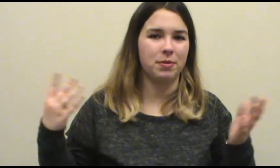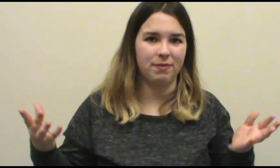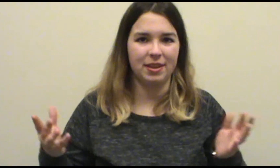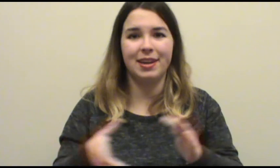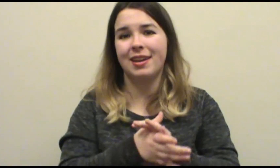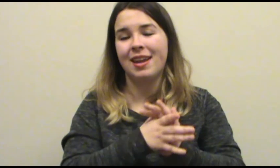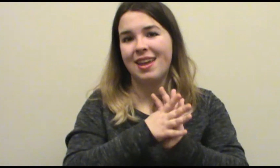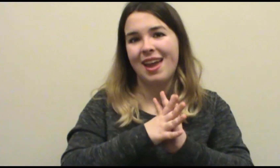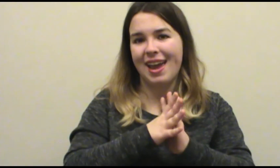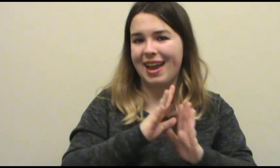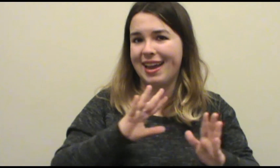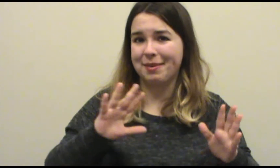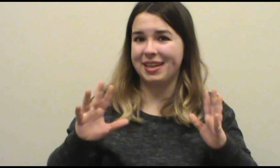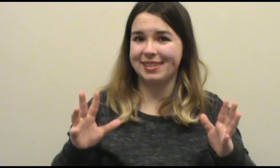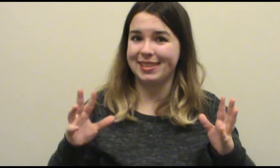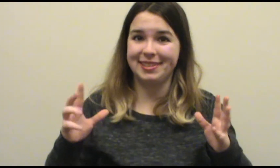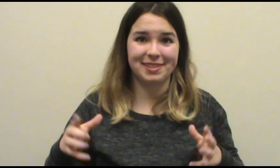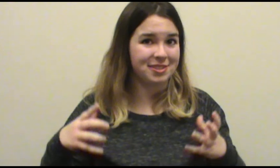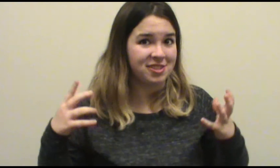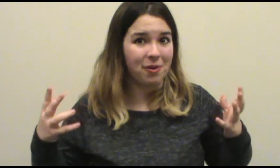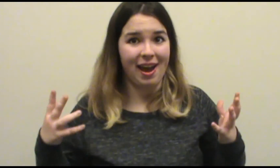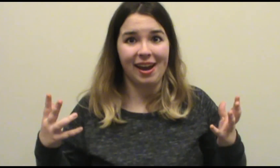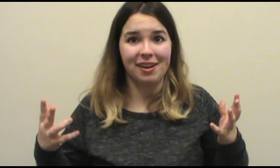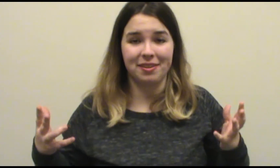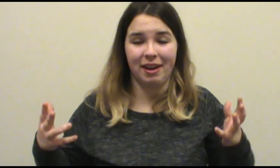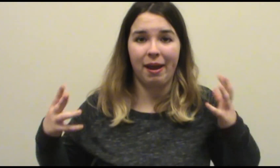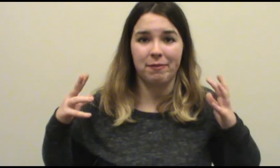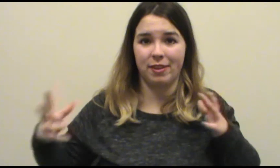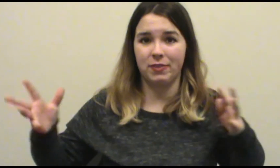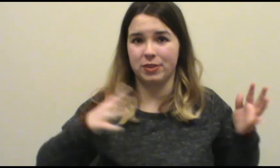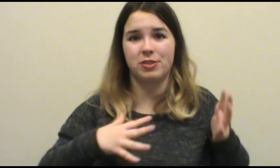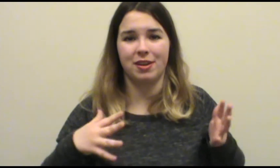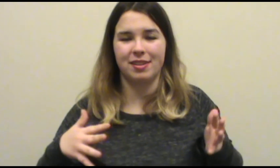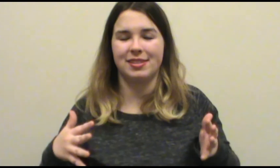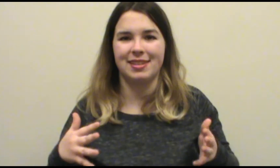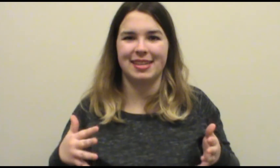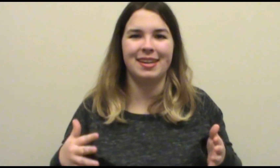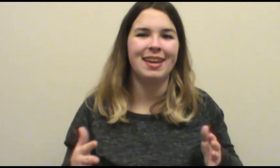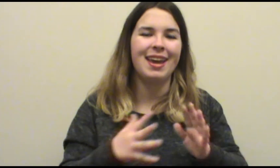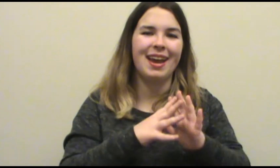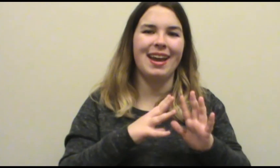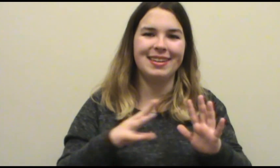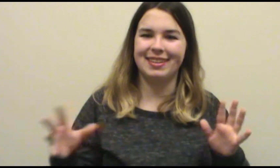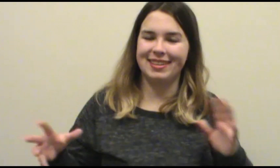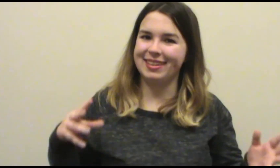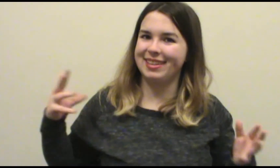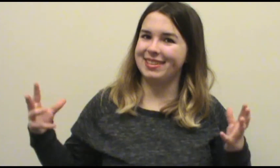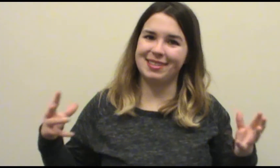reveal it, because he's just so high all the time for that first chunk of the season, and he